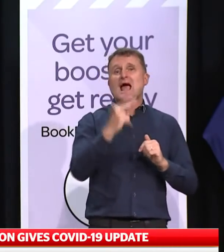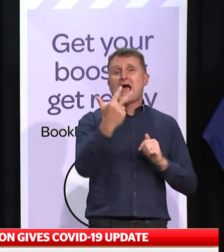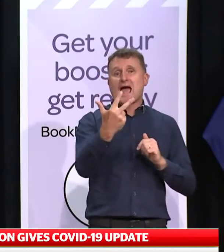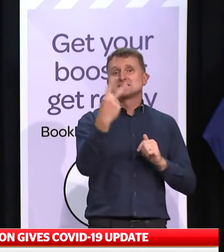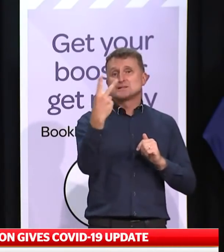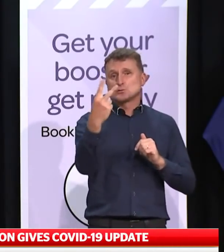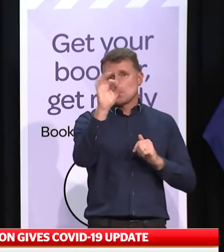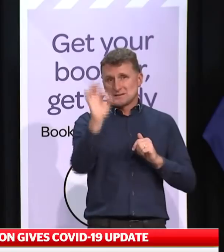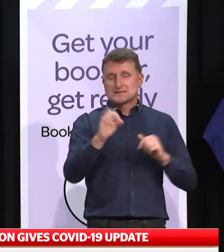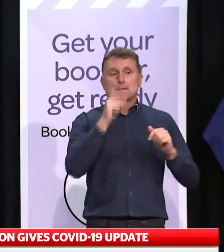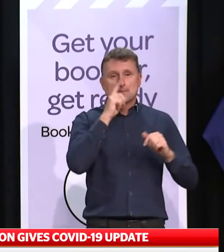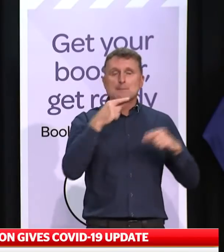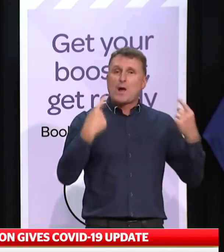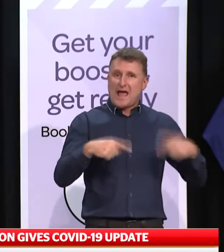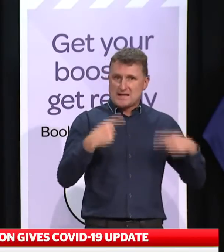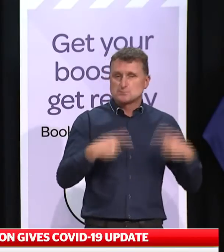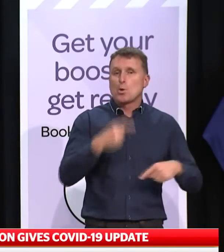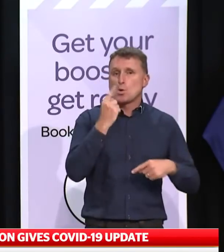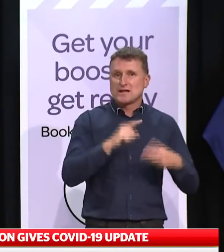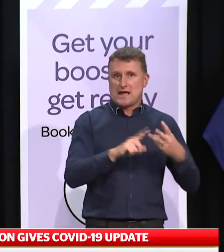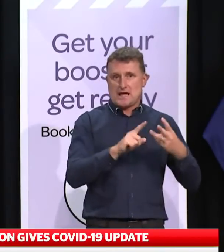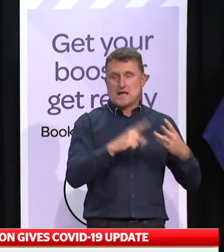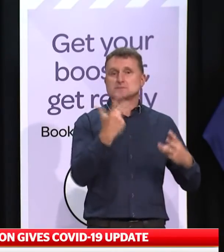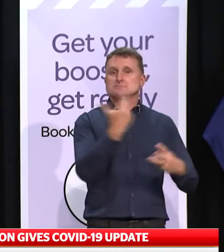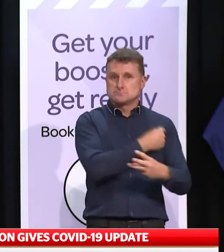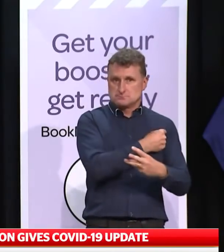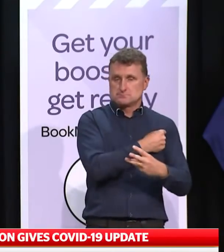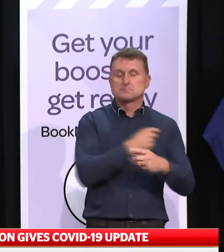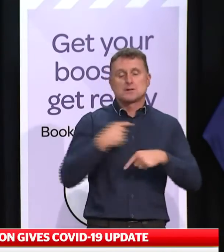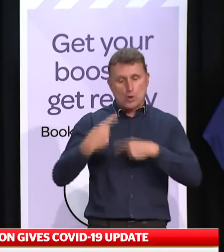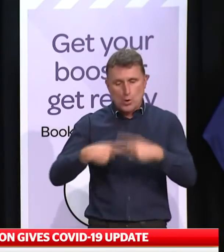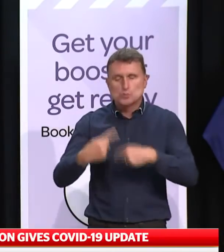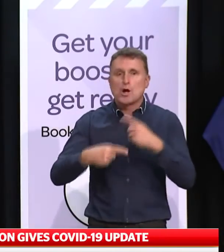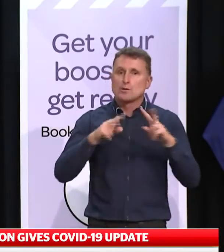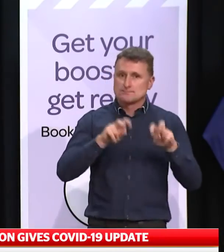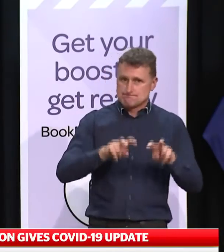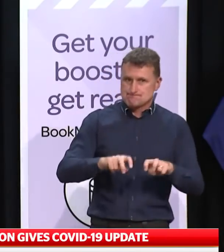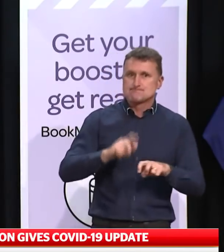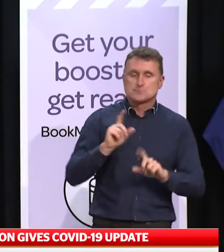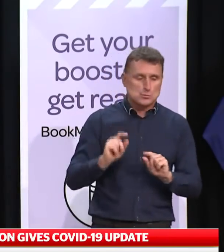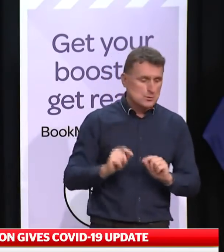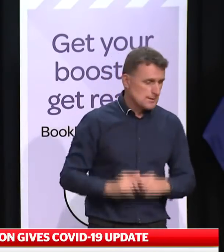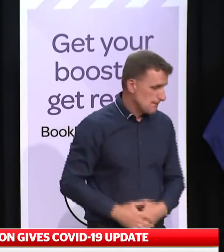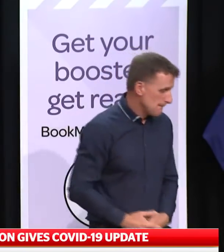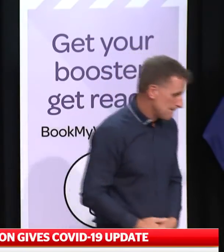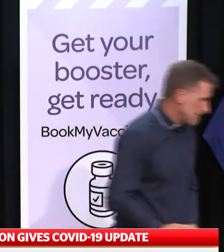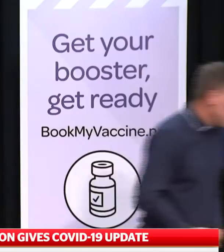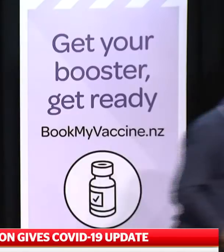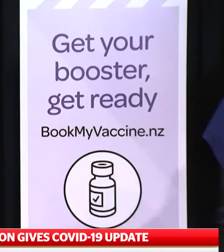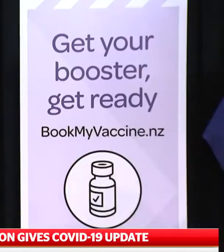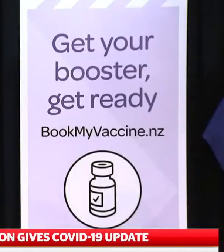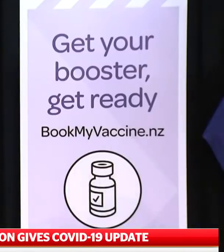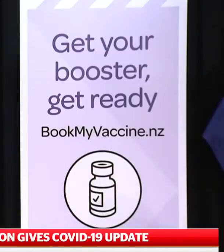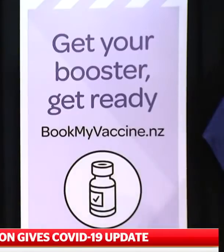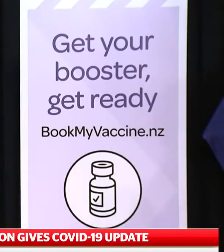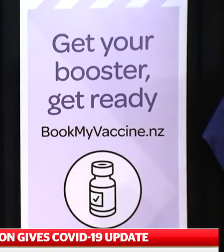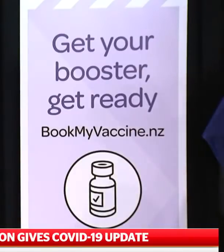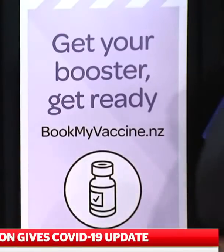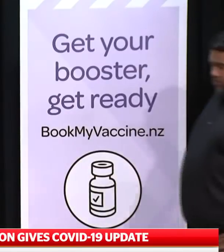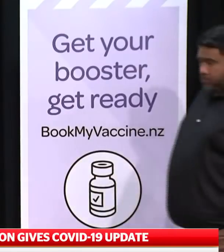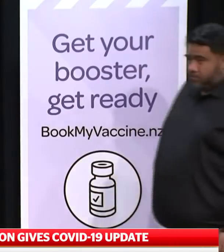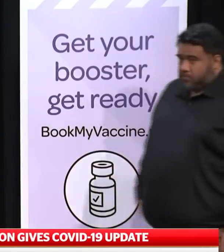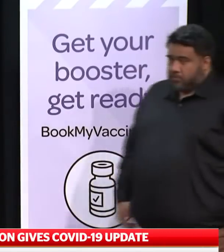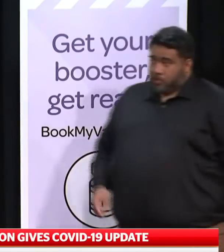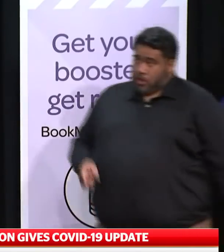booster by then, but it is something that we keep continually under review. Did you consider price freezes, Minister? It's not something